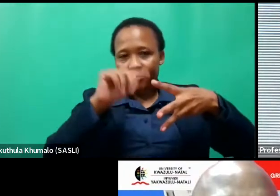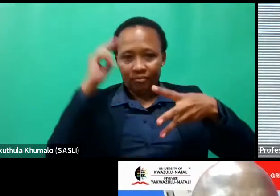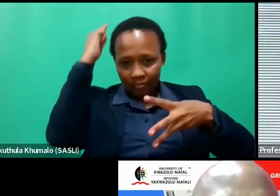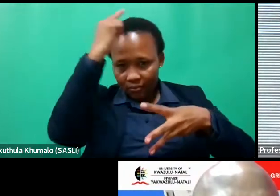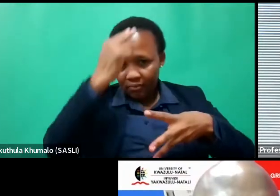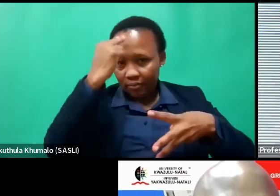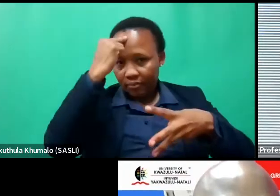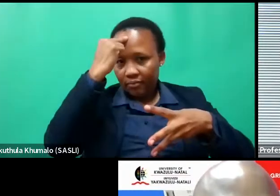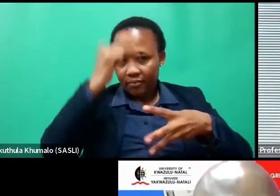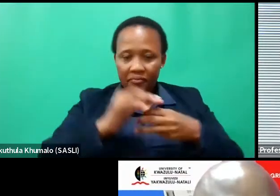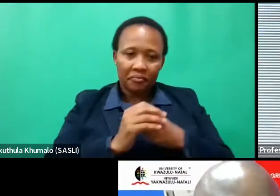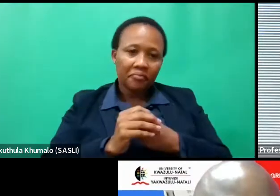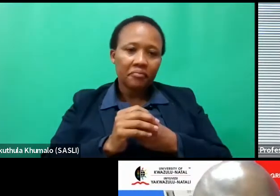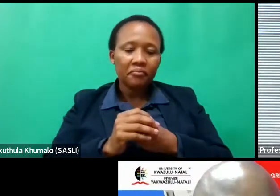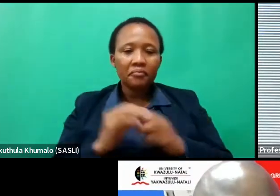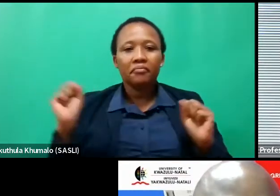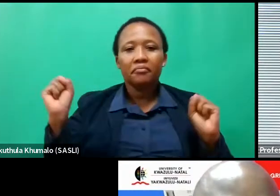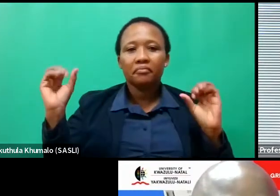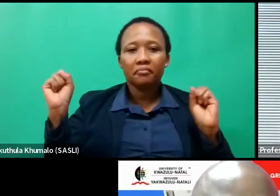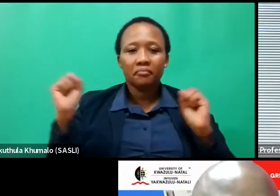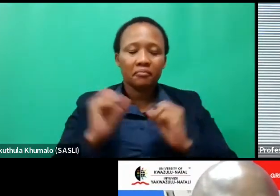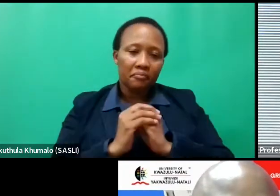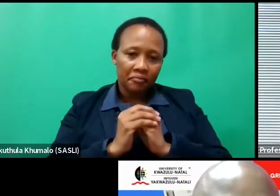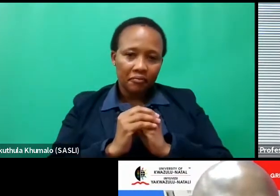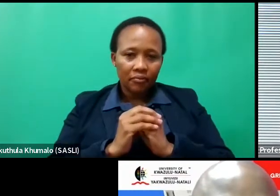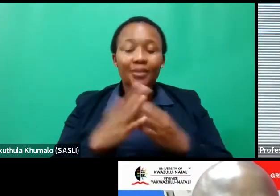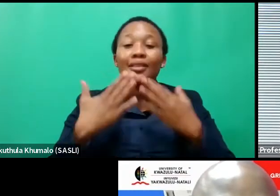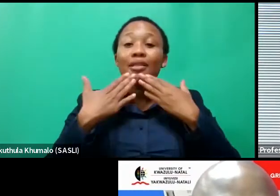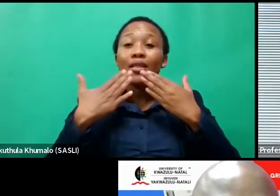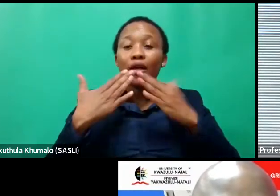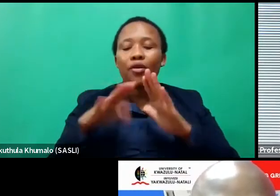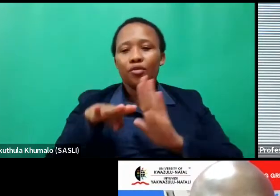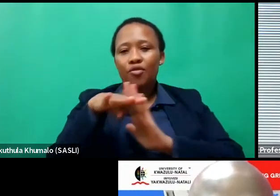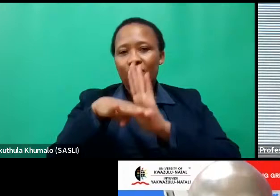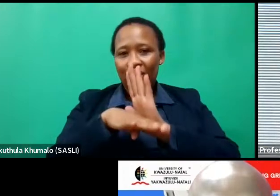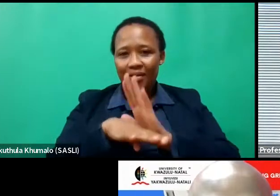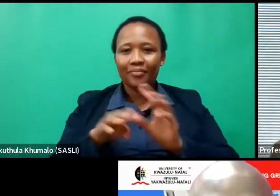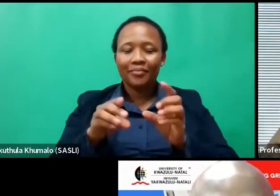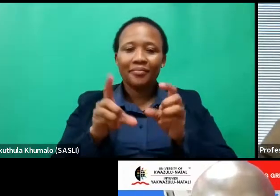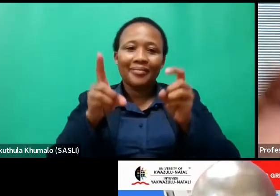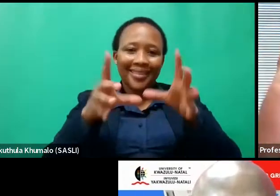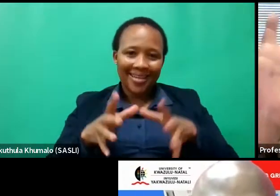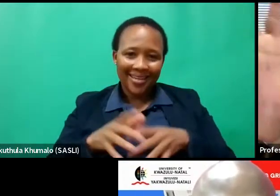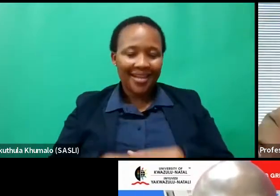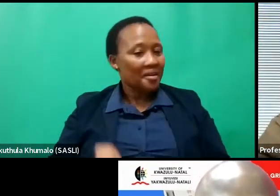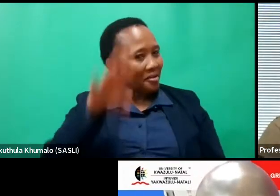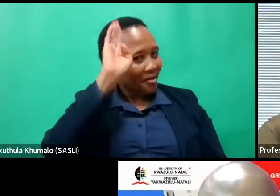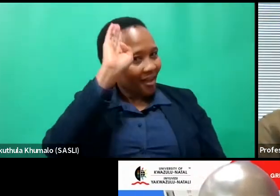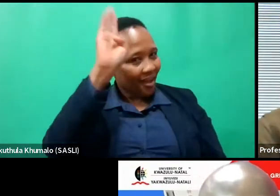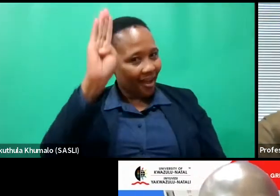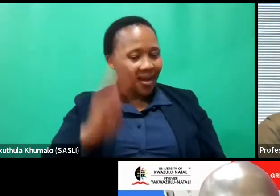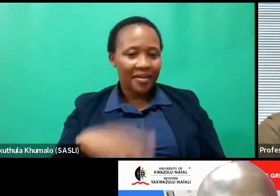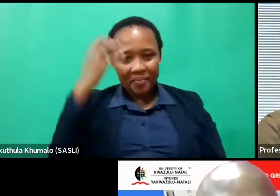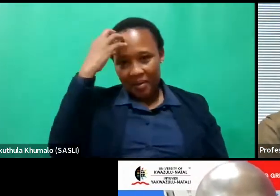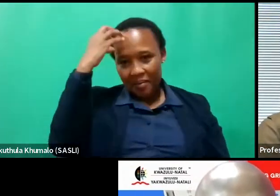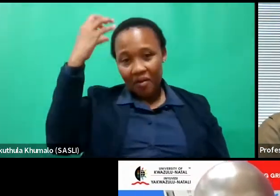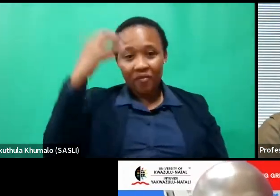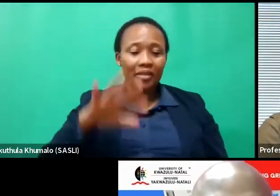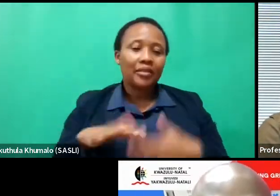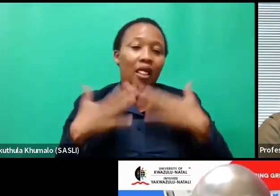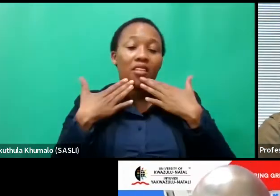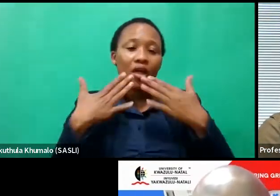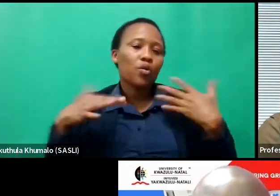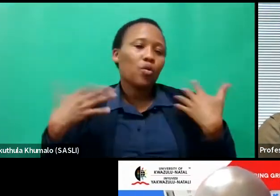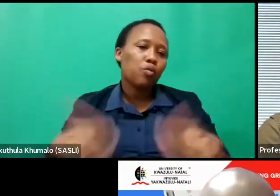Thanks, Program Director. Hi, Prof. Thank you so much for such a